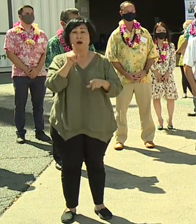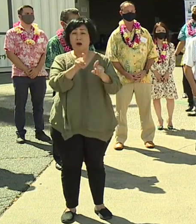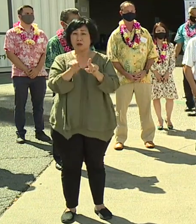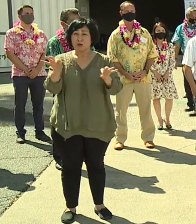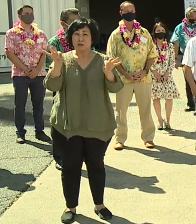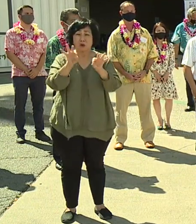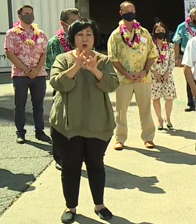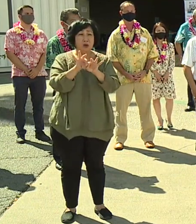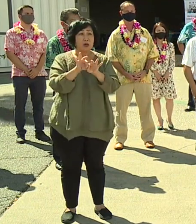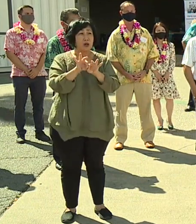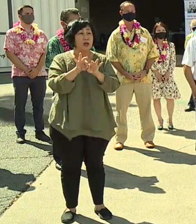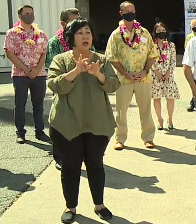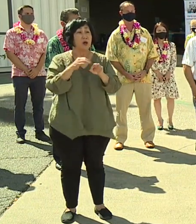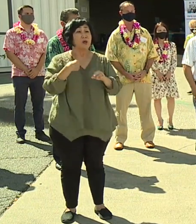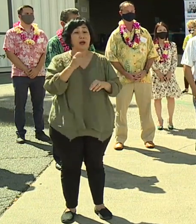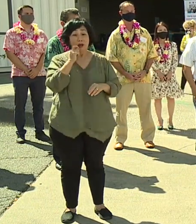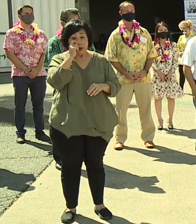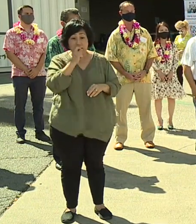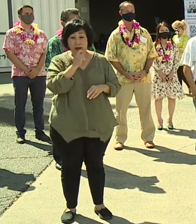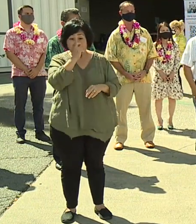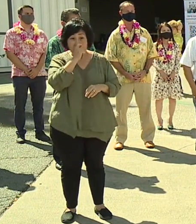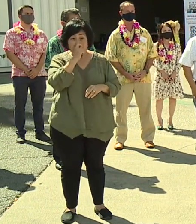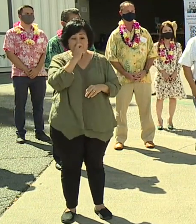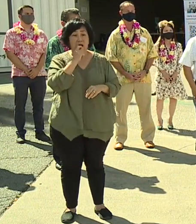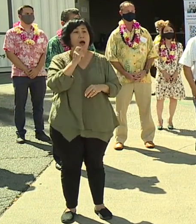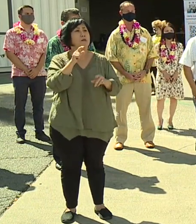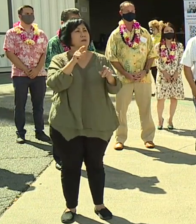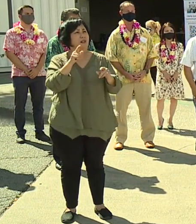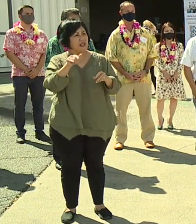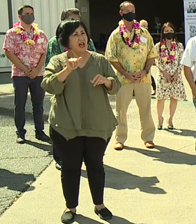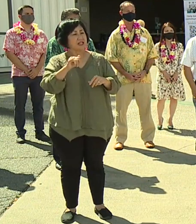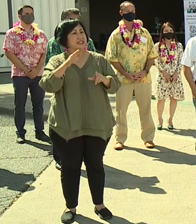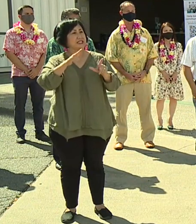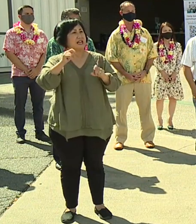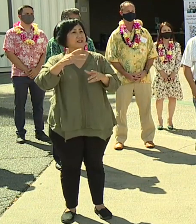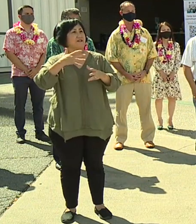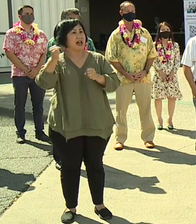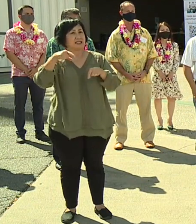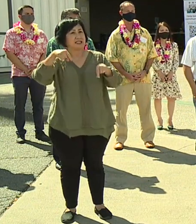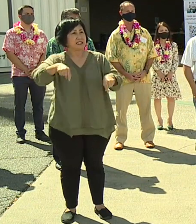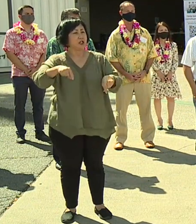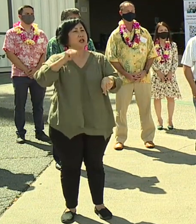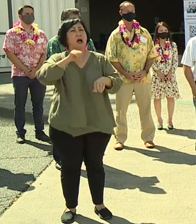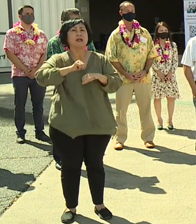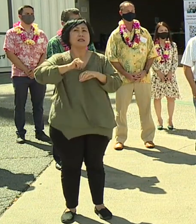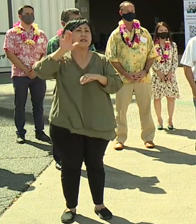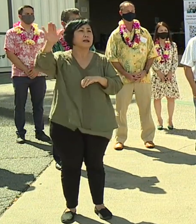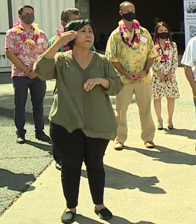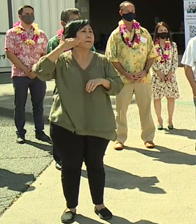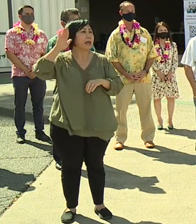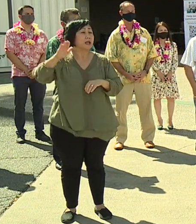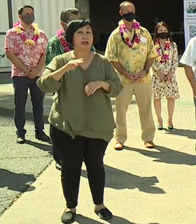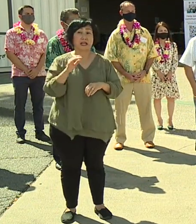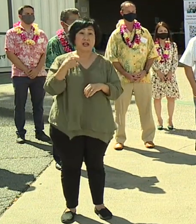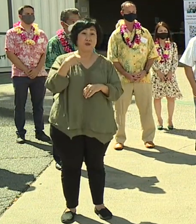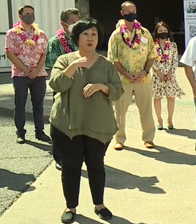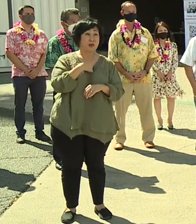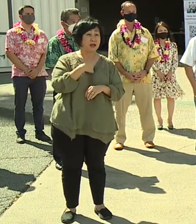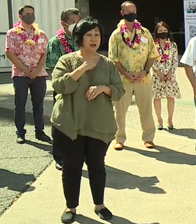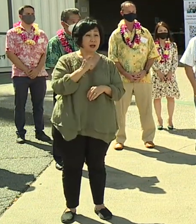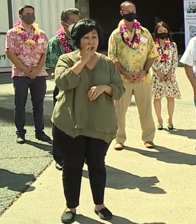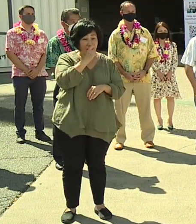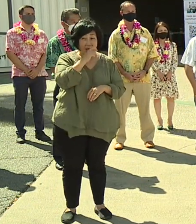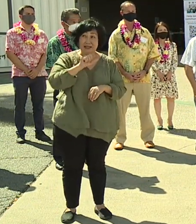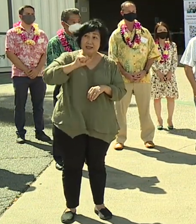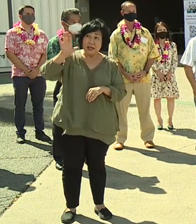to not only take the sample, but process the sample here in the islands, because anytime we need to send a